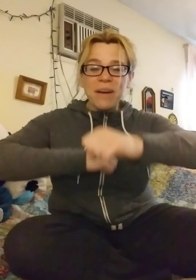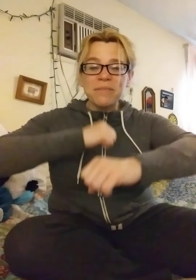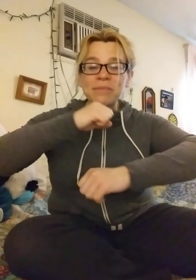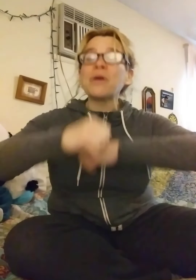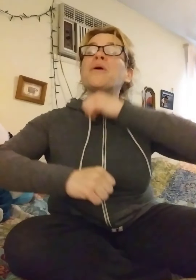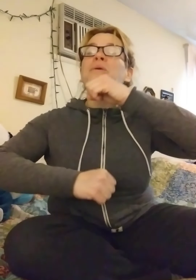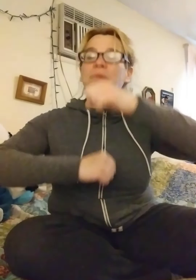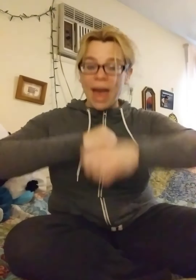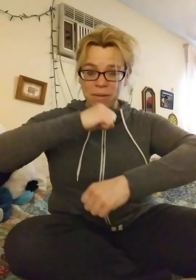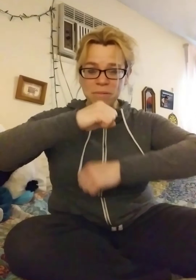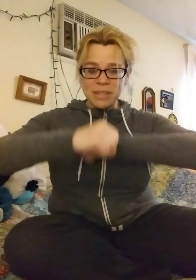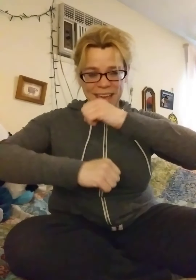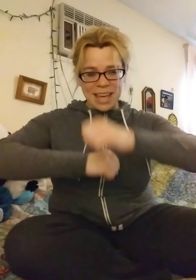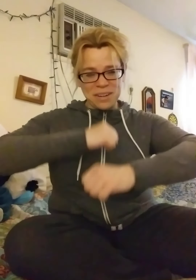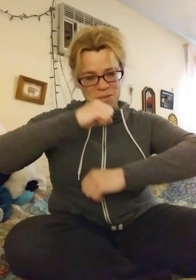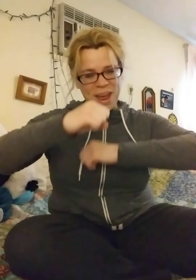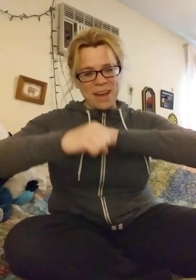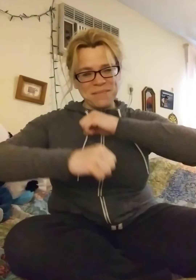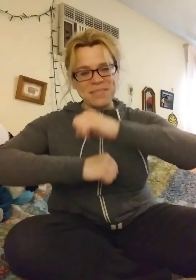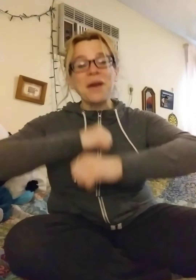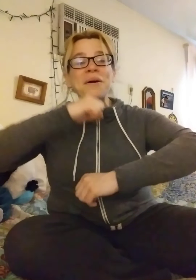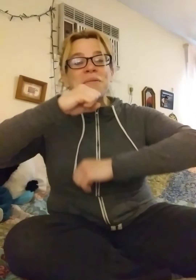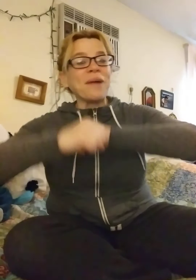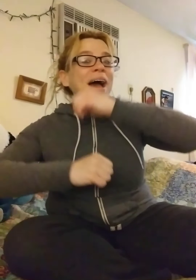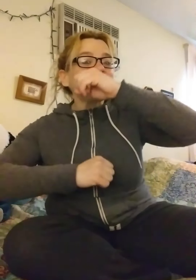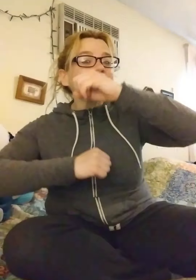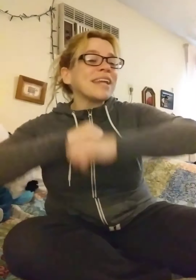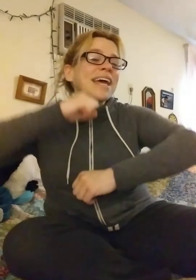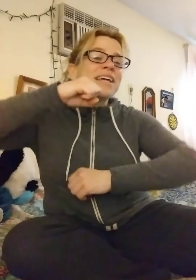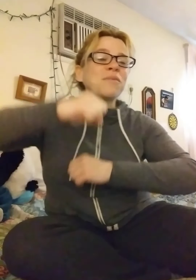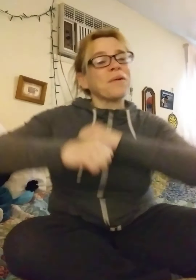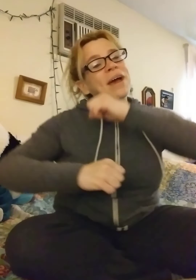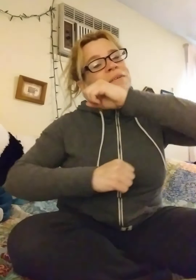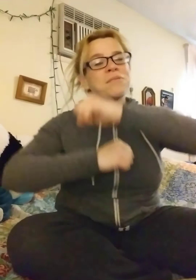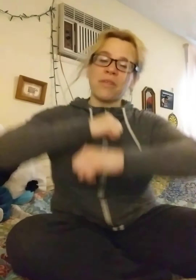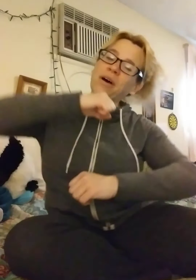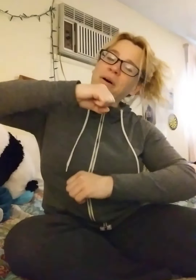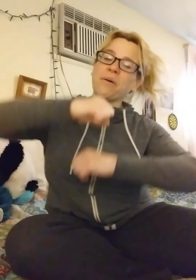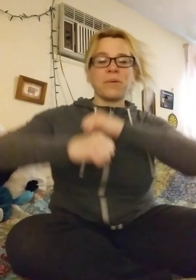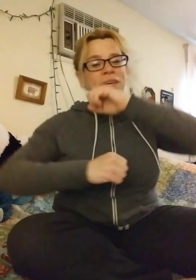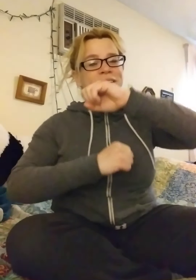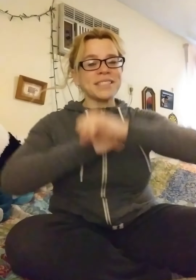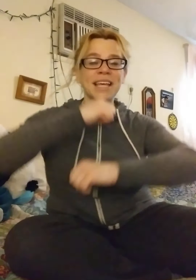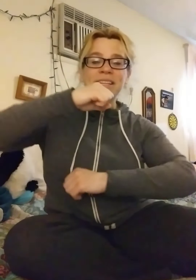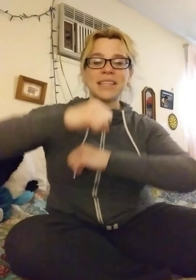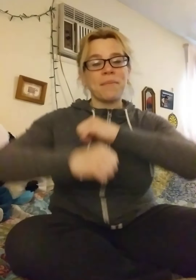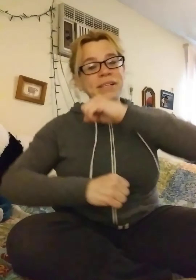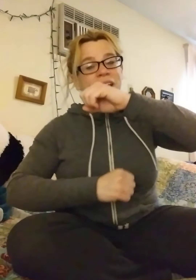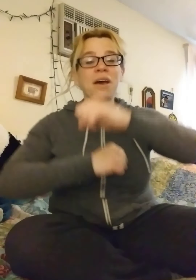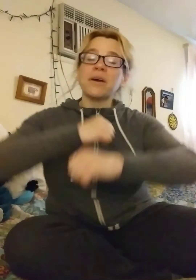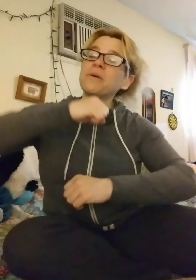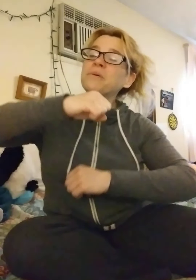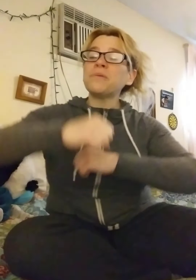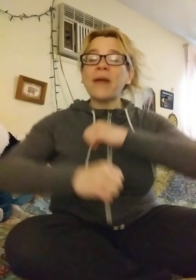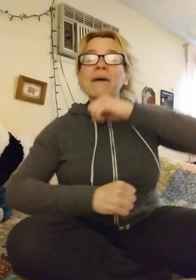round, round and round. Round and round, the wheels on the bus go